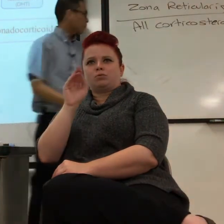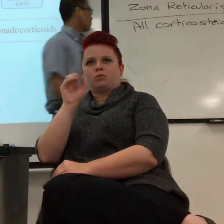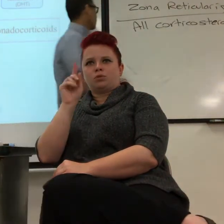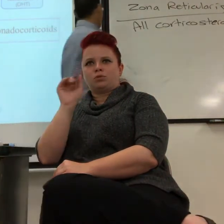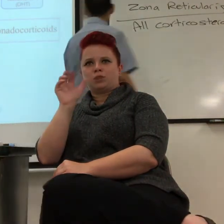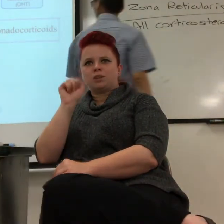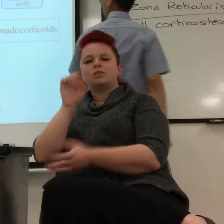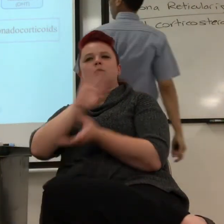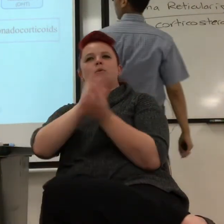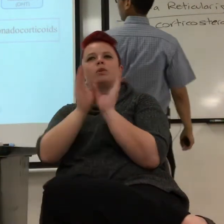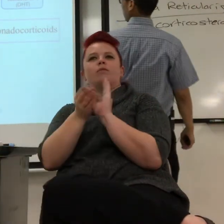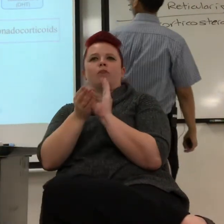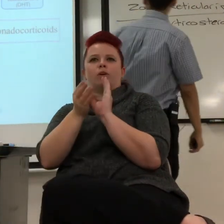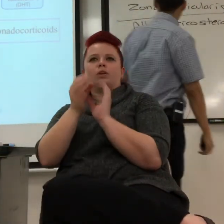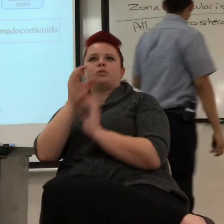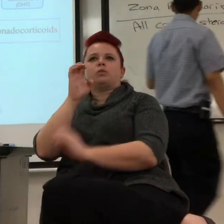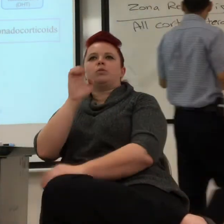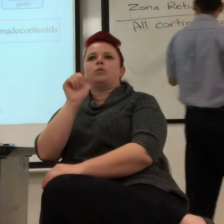that.